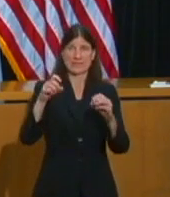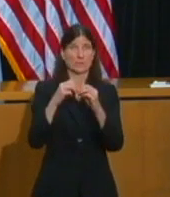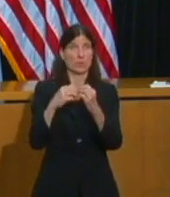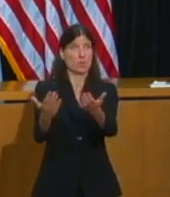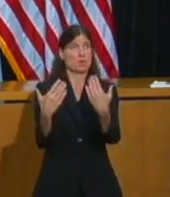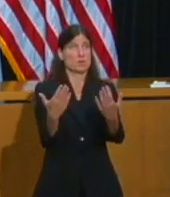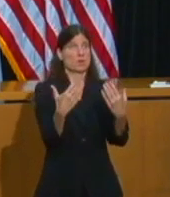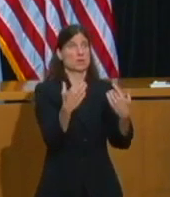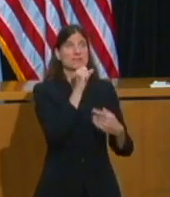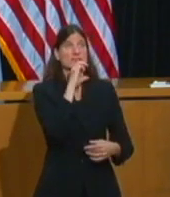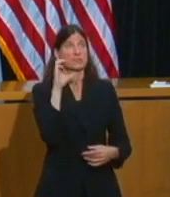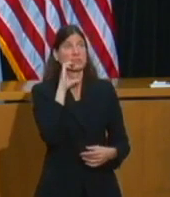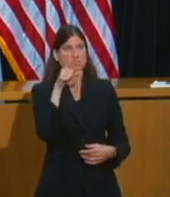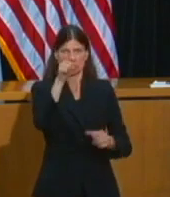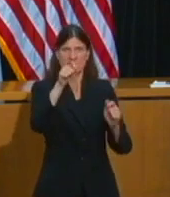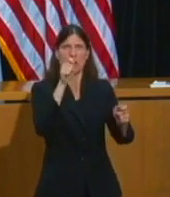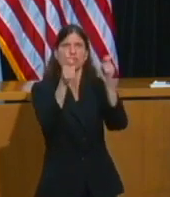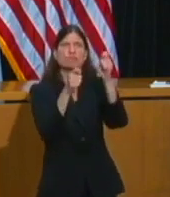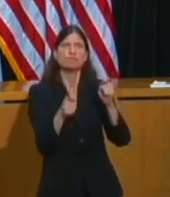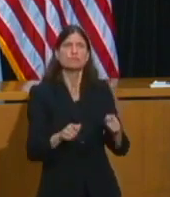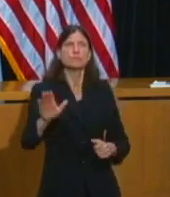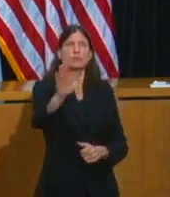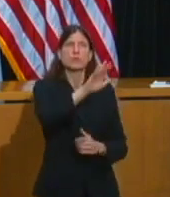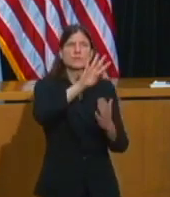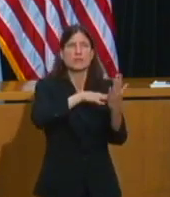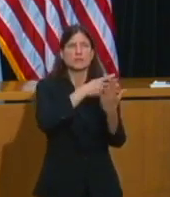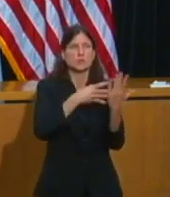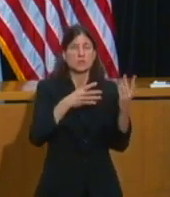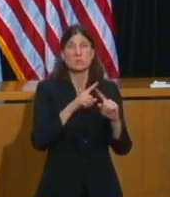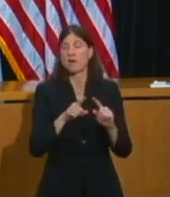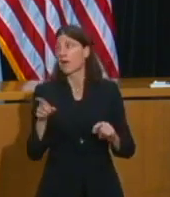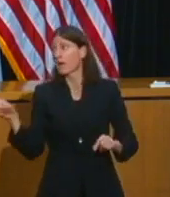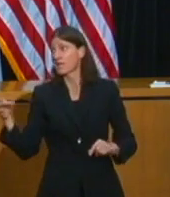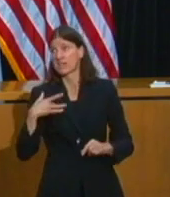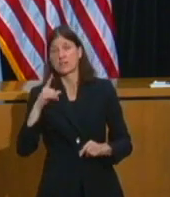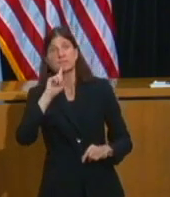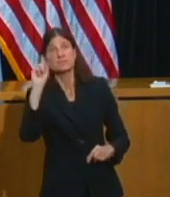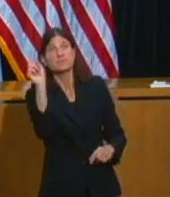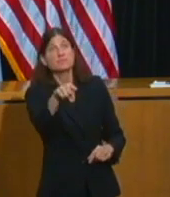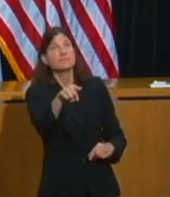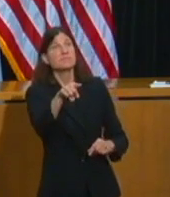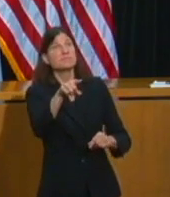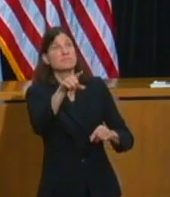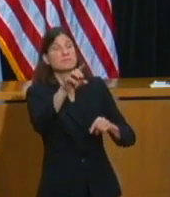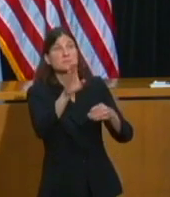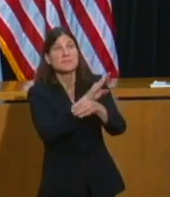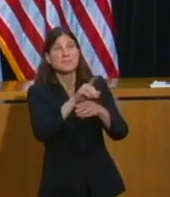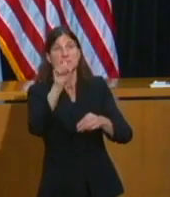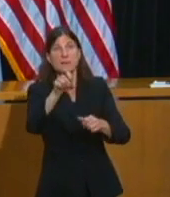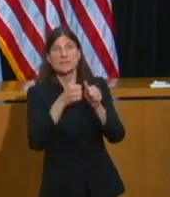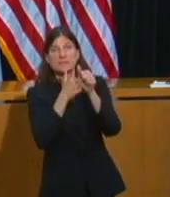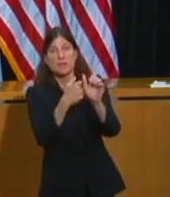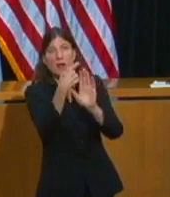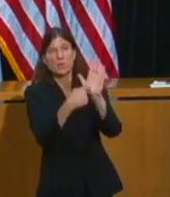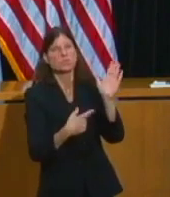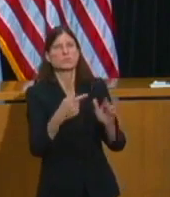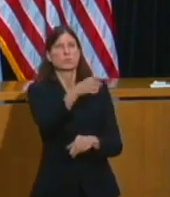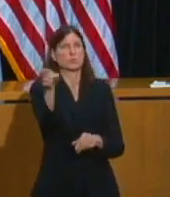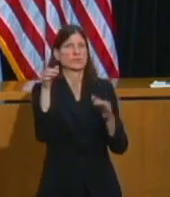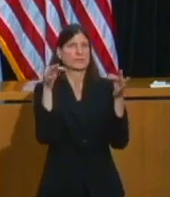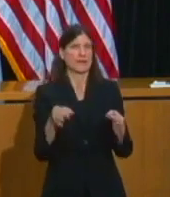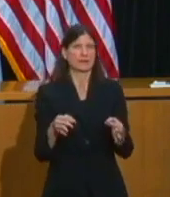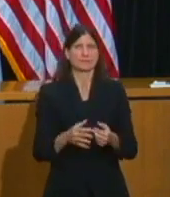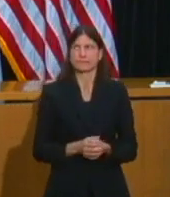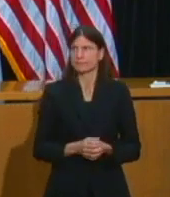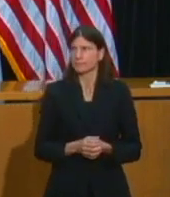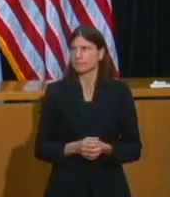think we need to mandate that, but I do think it would be an opportunity for businesses to consider. A child care,